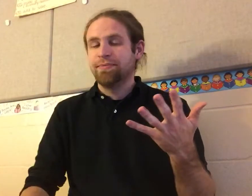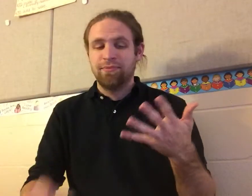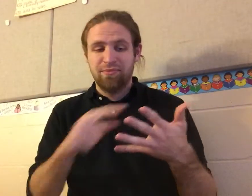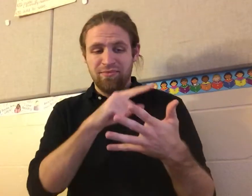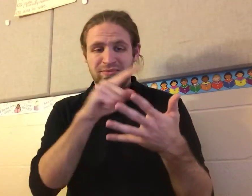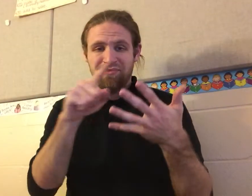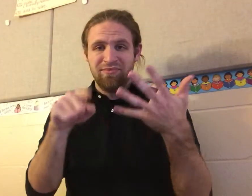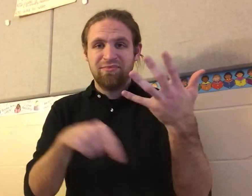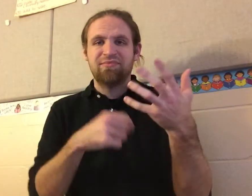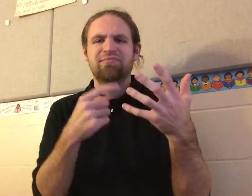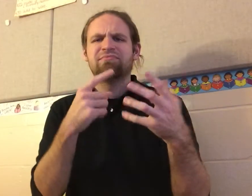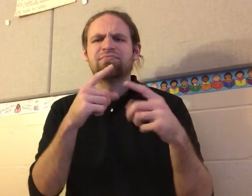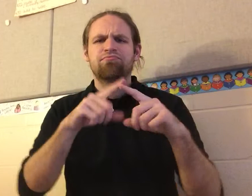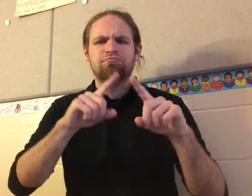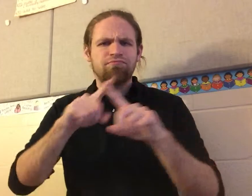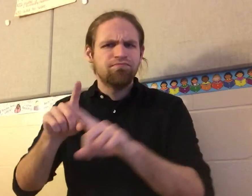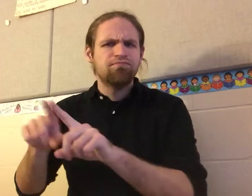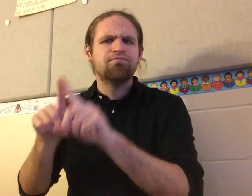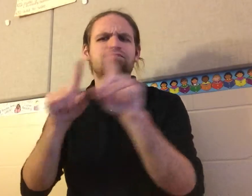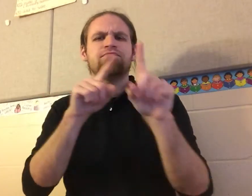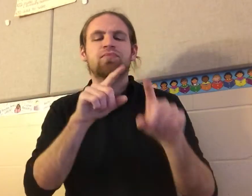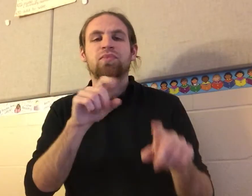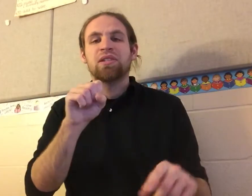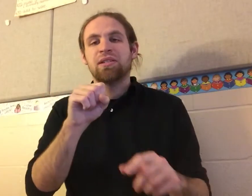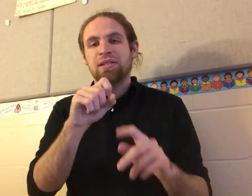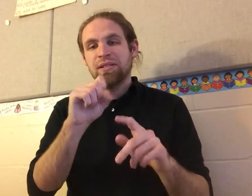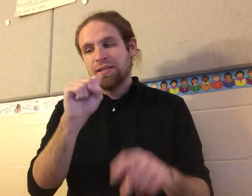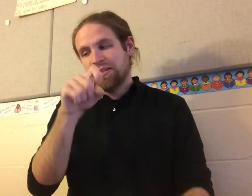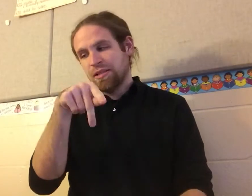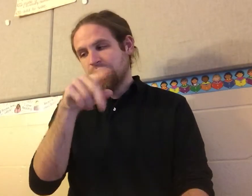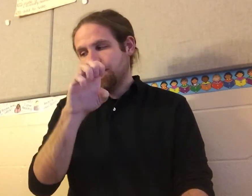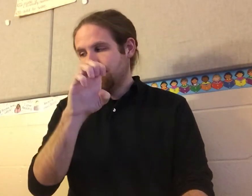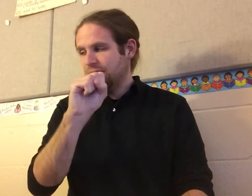have many different species that all belong to the same group.